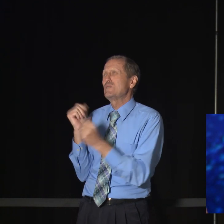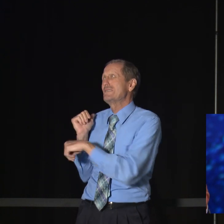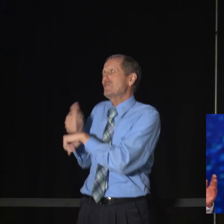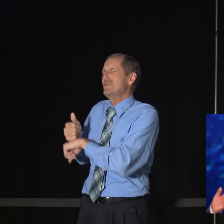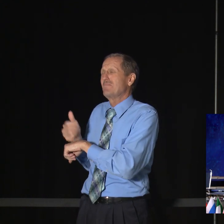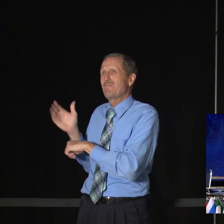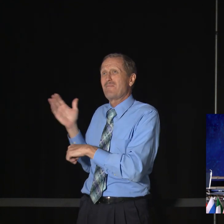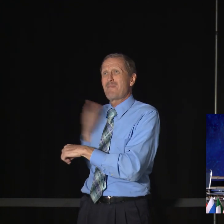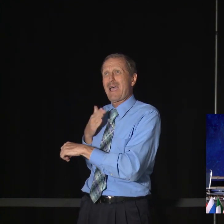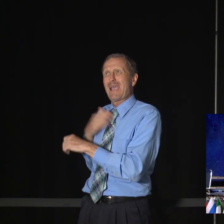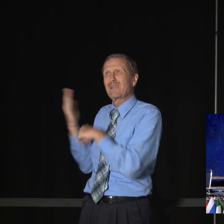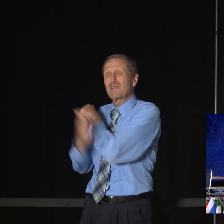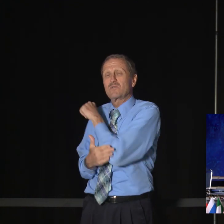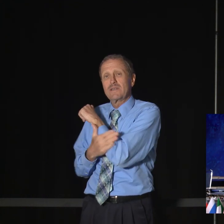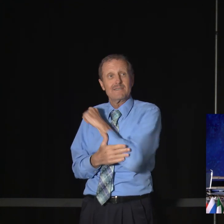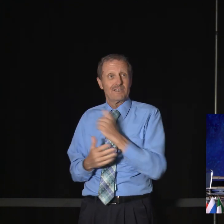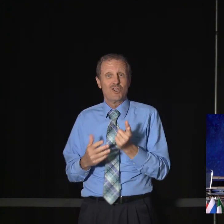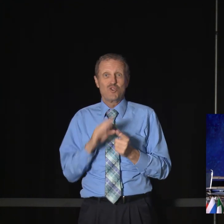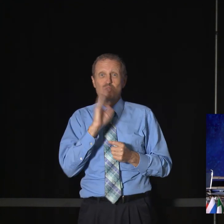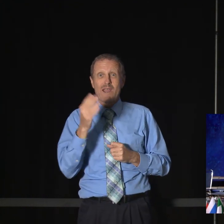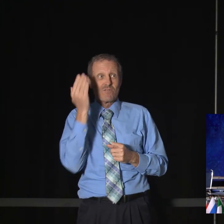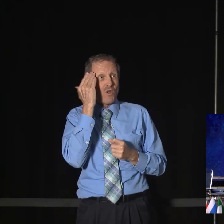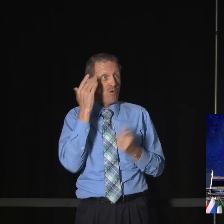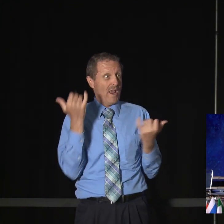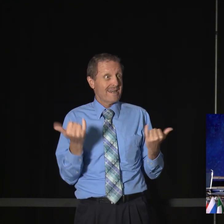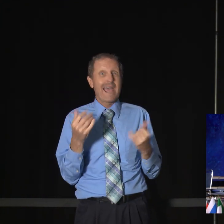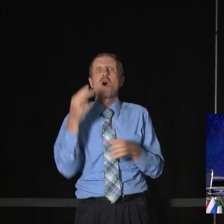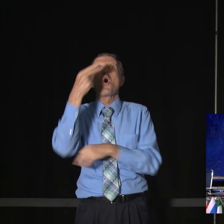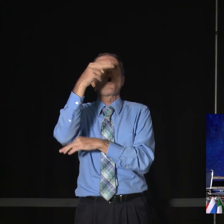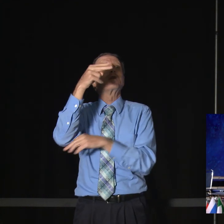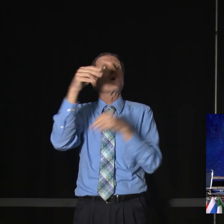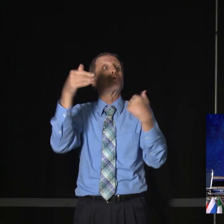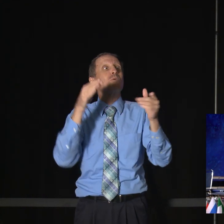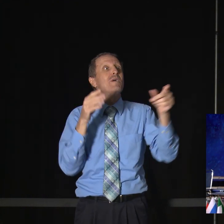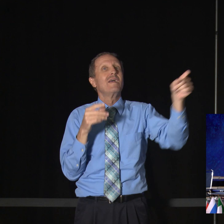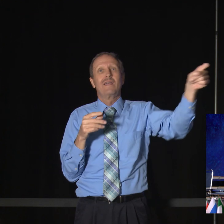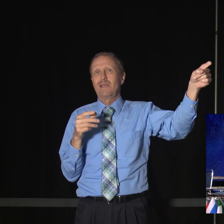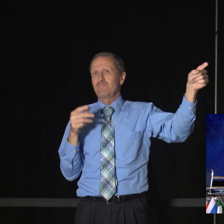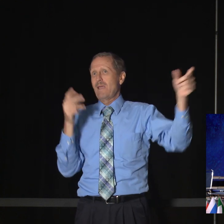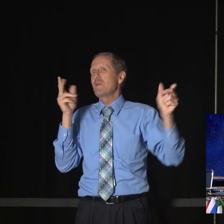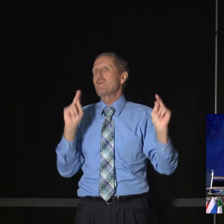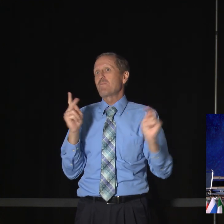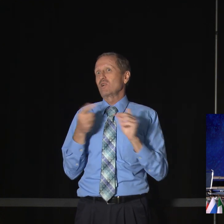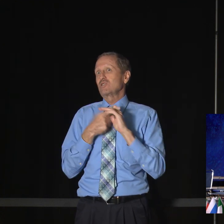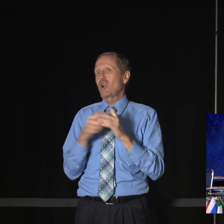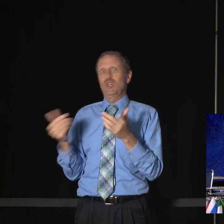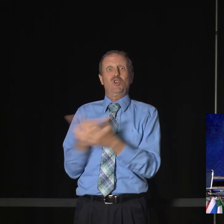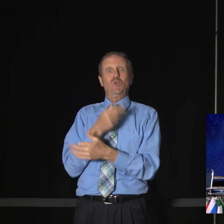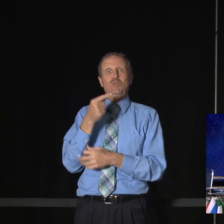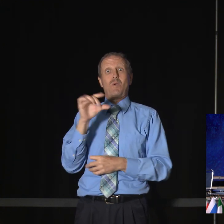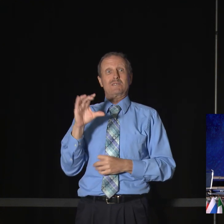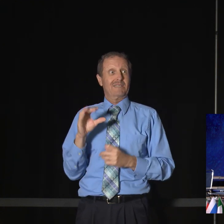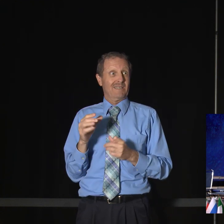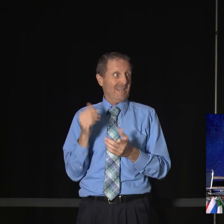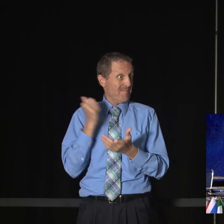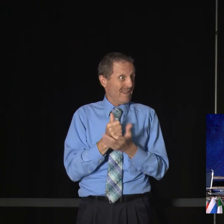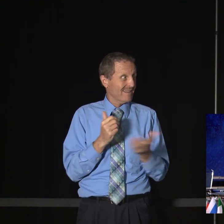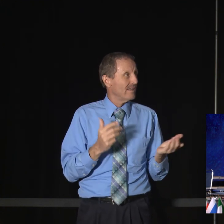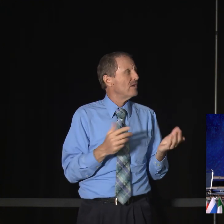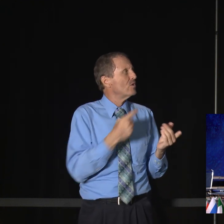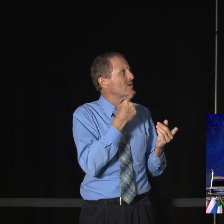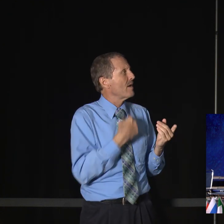So you never know that right now in the hotel room can be starting a new GYC. Amen. So can you tell